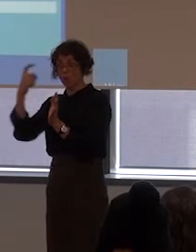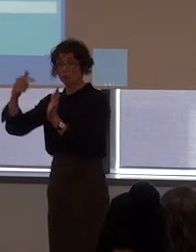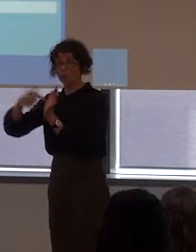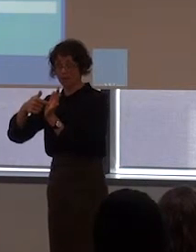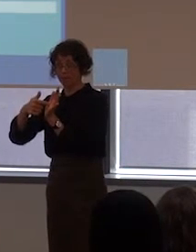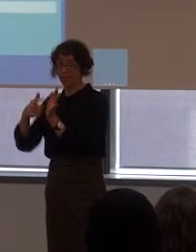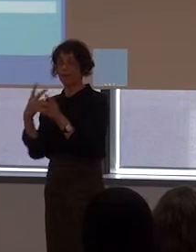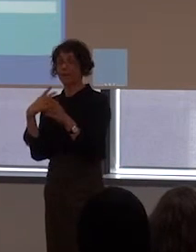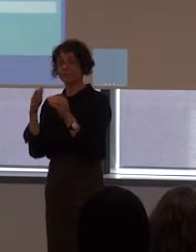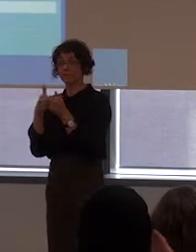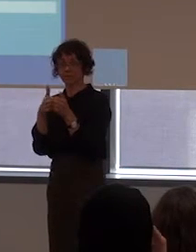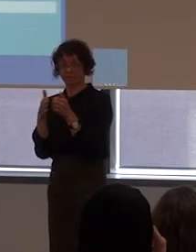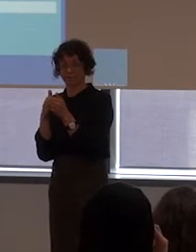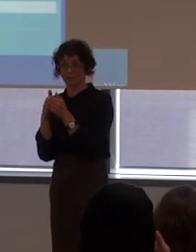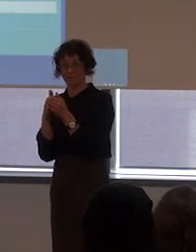guide.